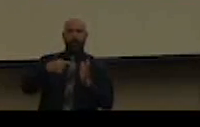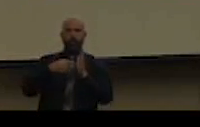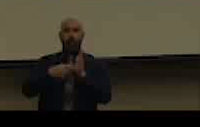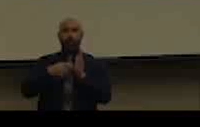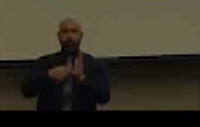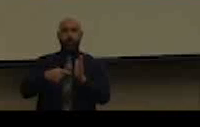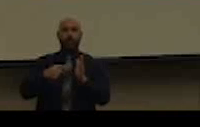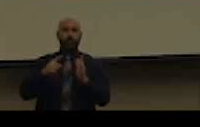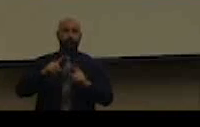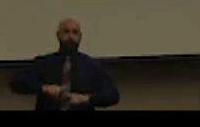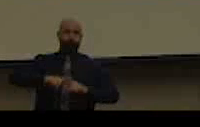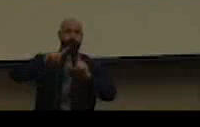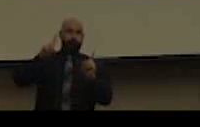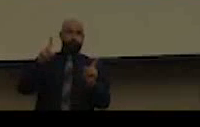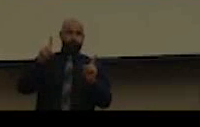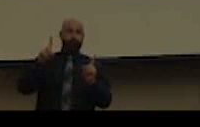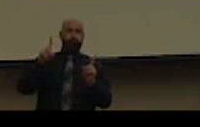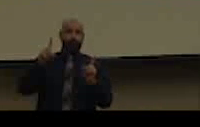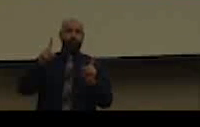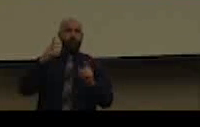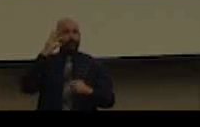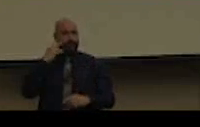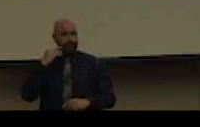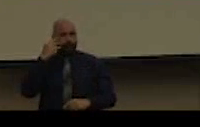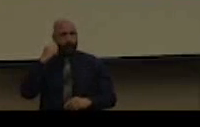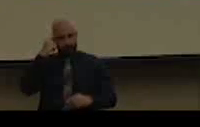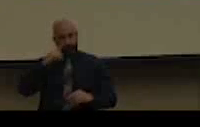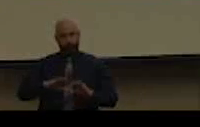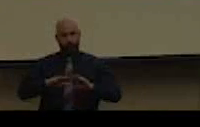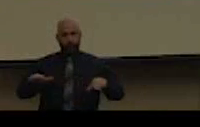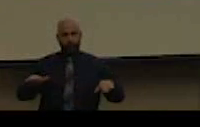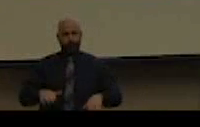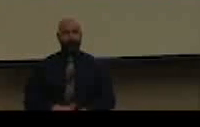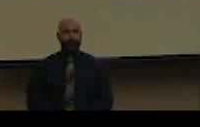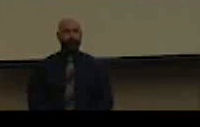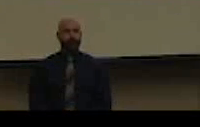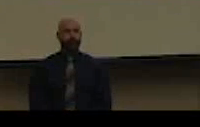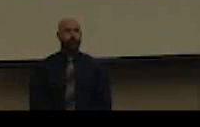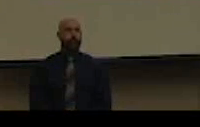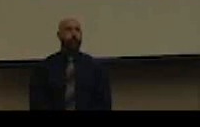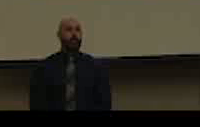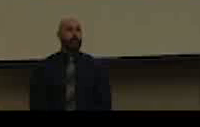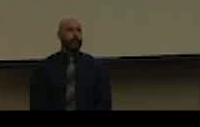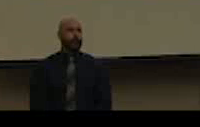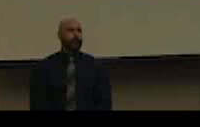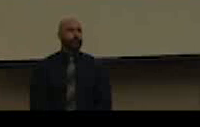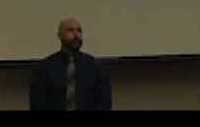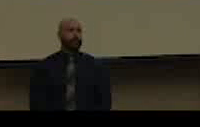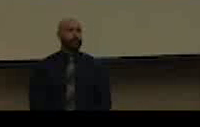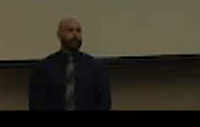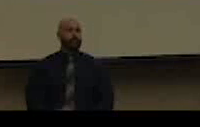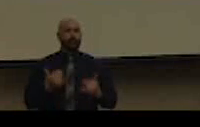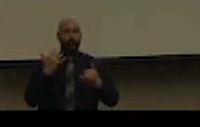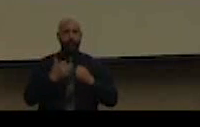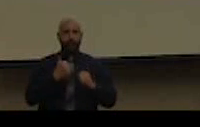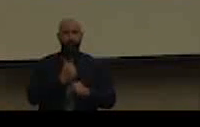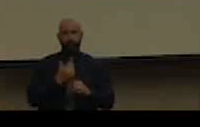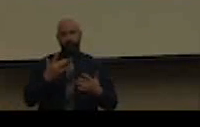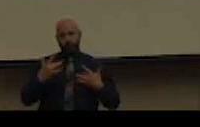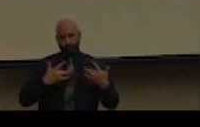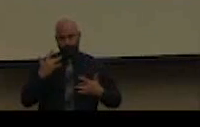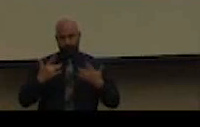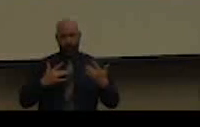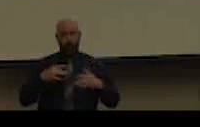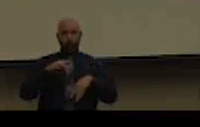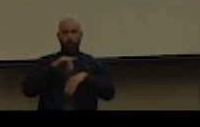different experiences for children. And so we're excited this year. Our Early Childhood Advisory Council helped shape this